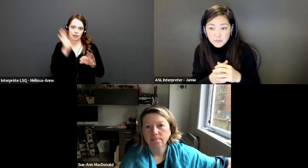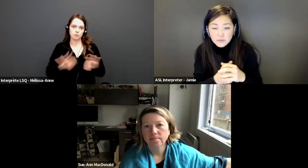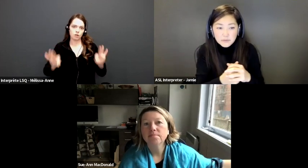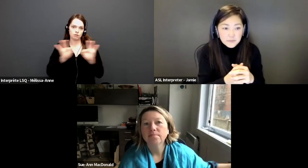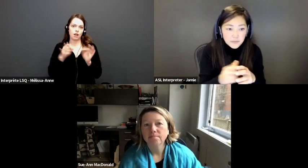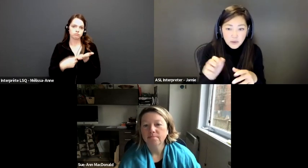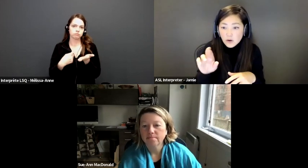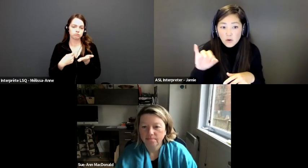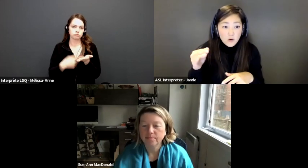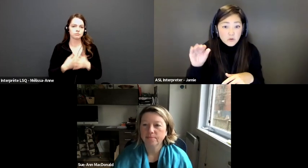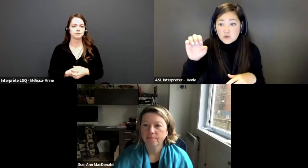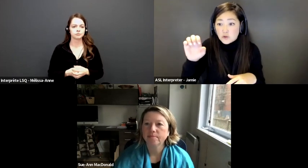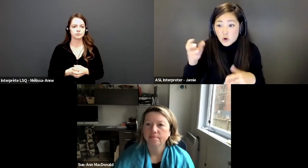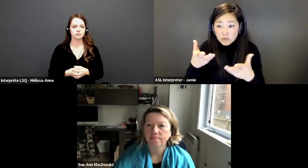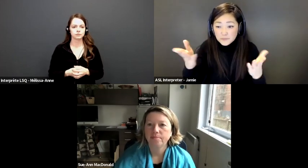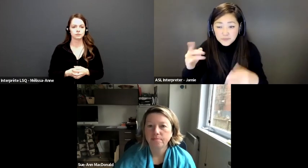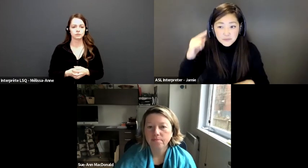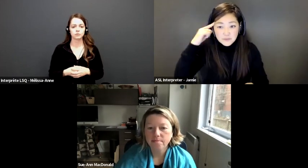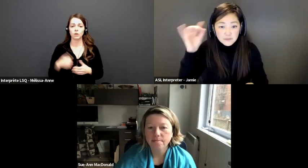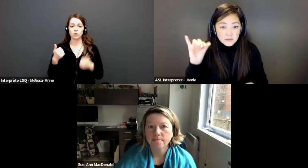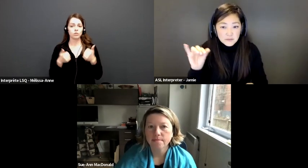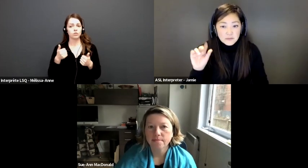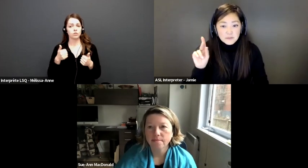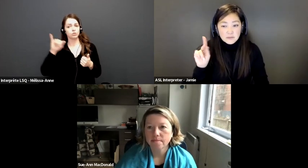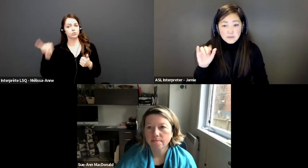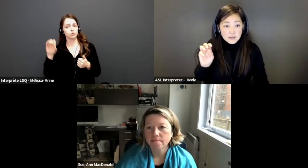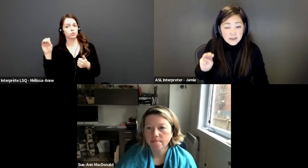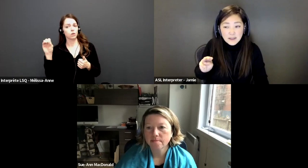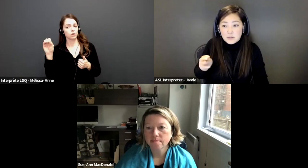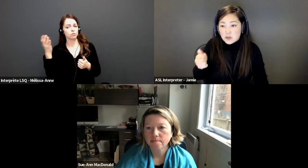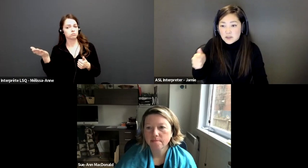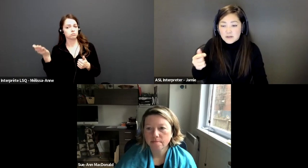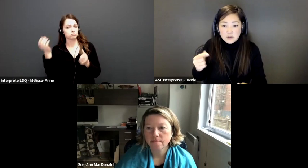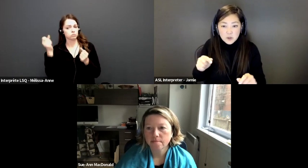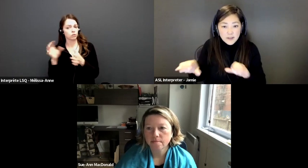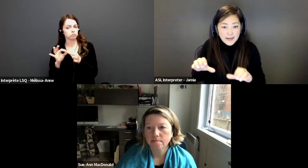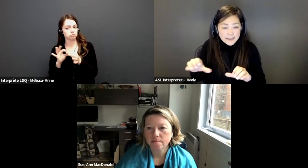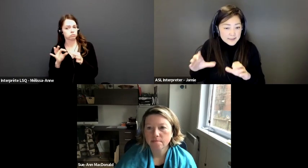Or Joe, it'd be great to hear your thoughts on this. Kim, I know you've been doing activism in this area.